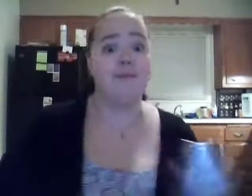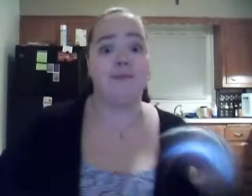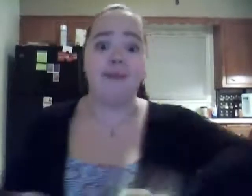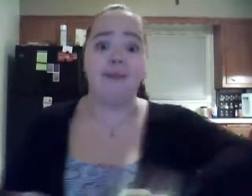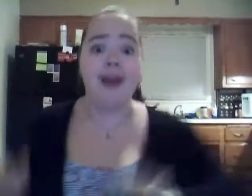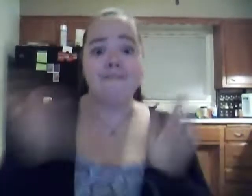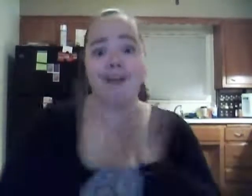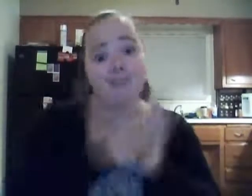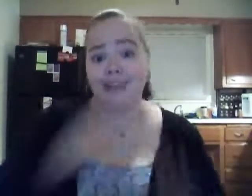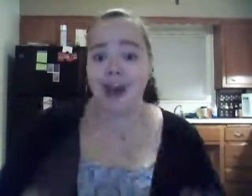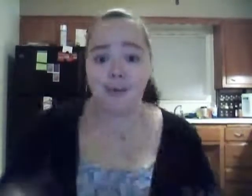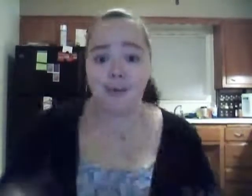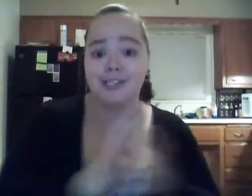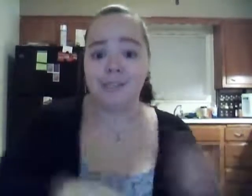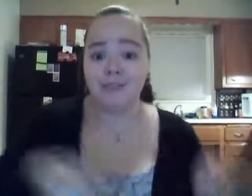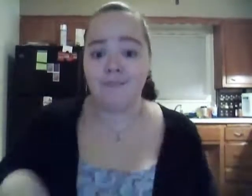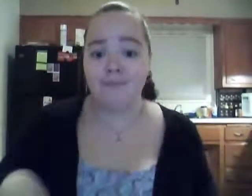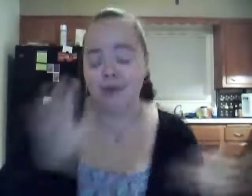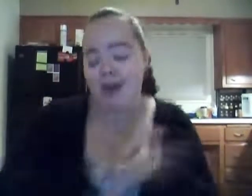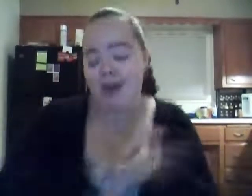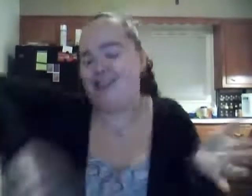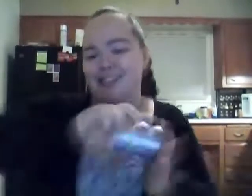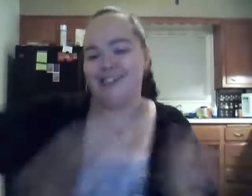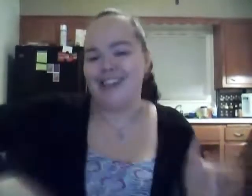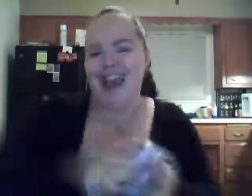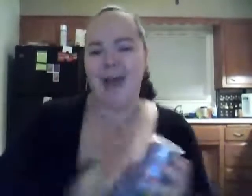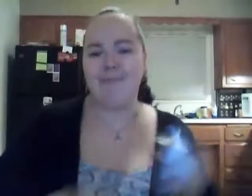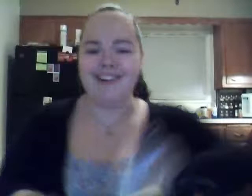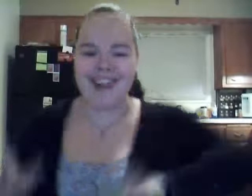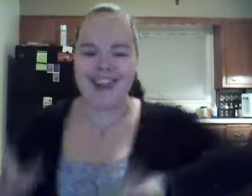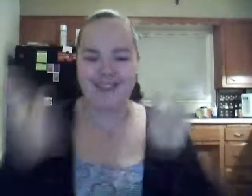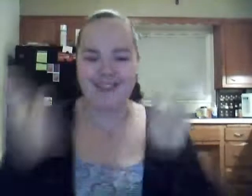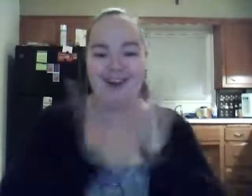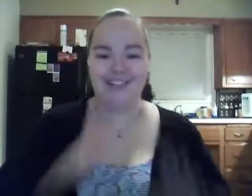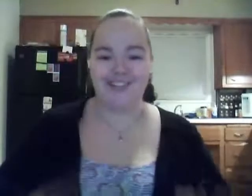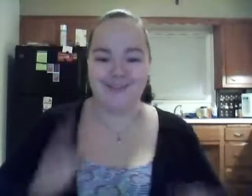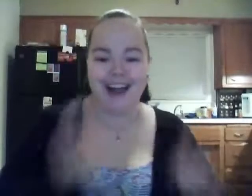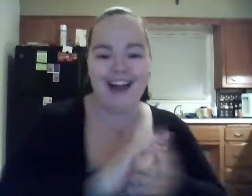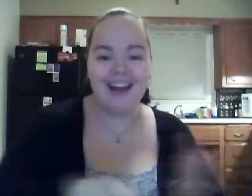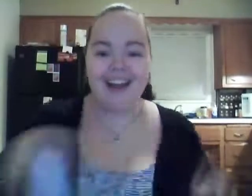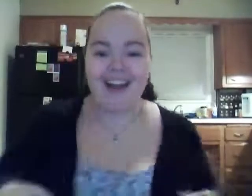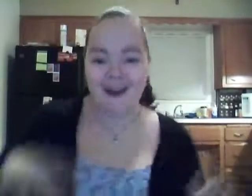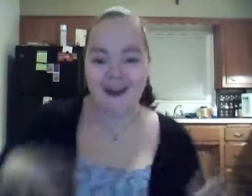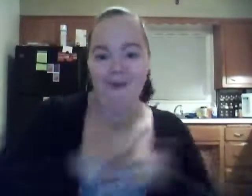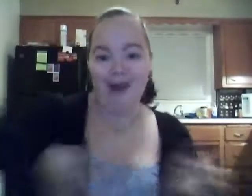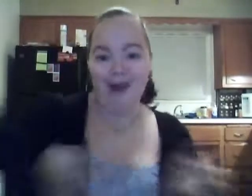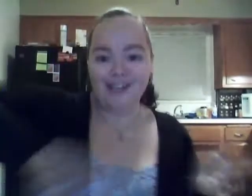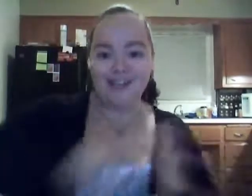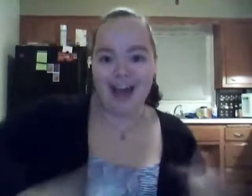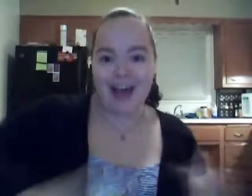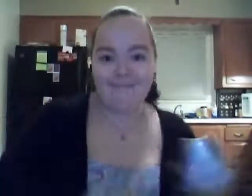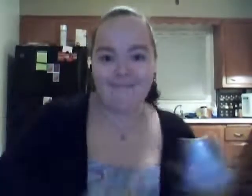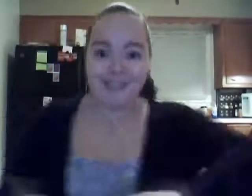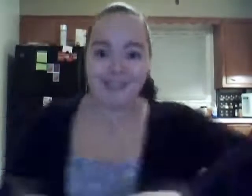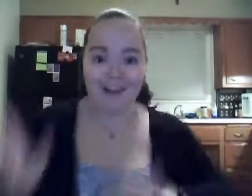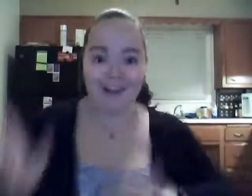submarine Faith without works, it just ain't happening One is your right, one is your left It's your